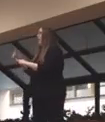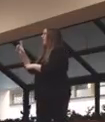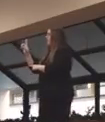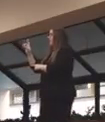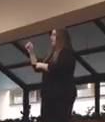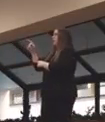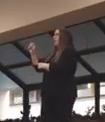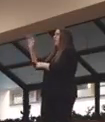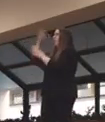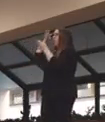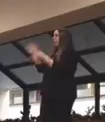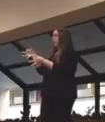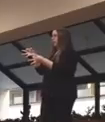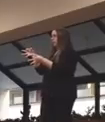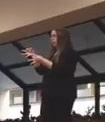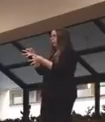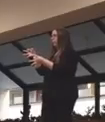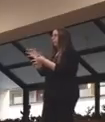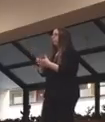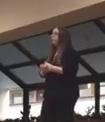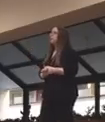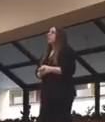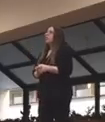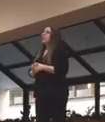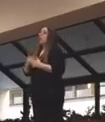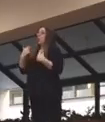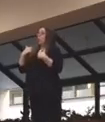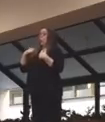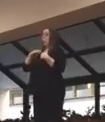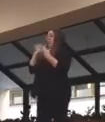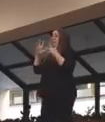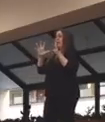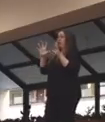is a possibility. It depends on DSPS and their decisions.